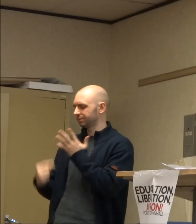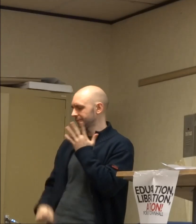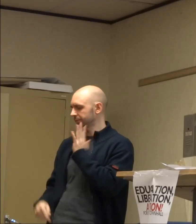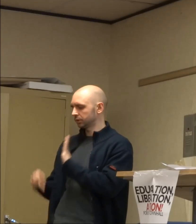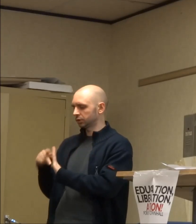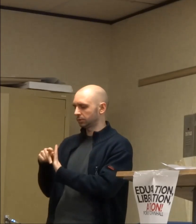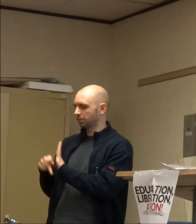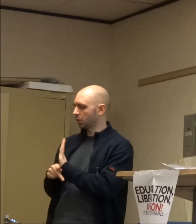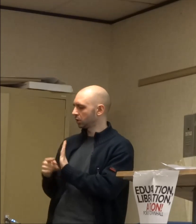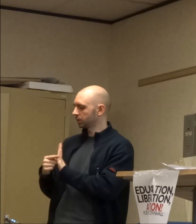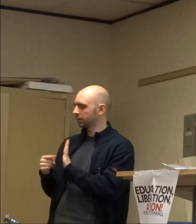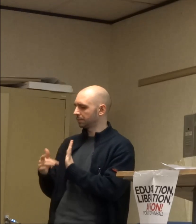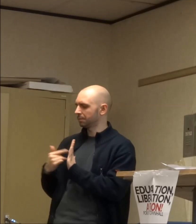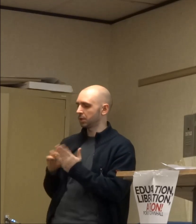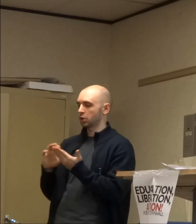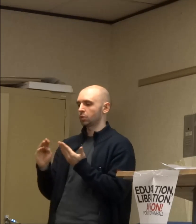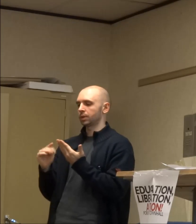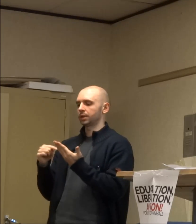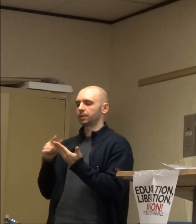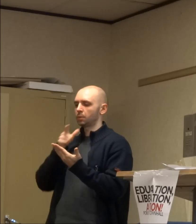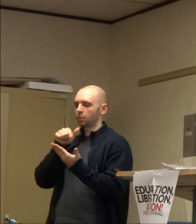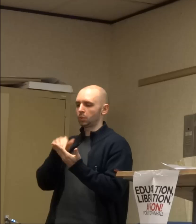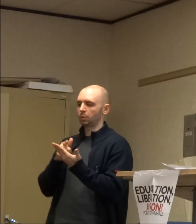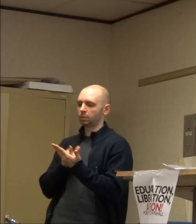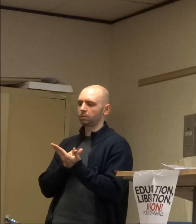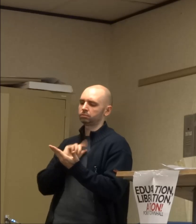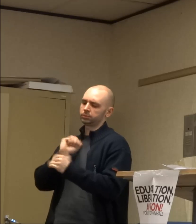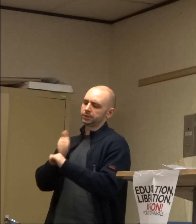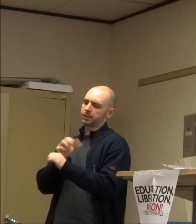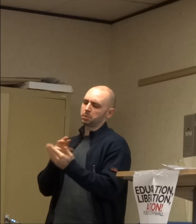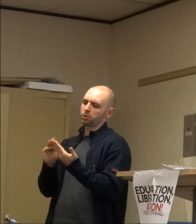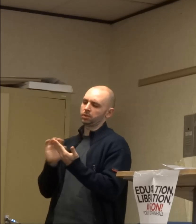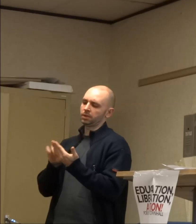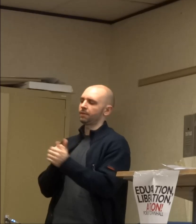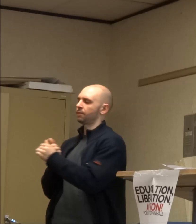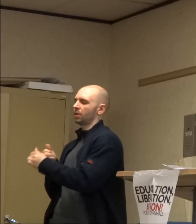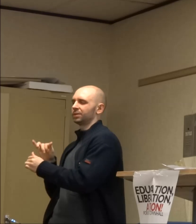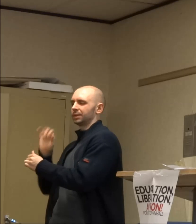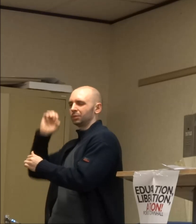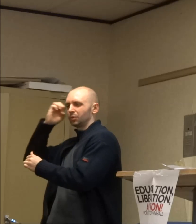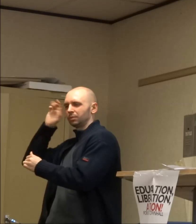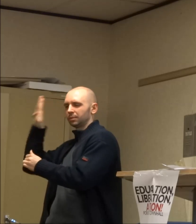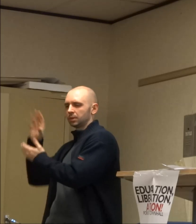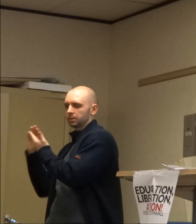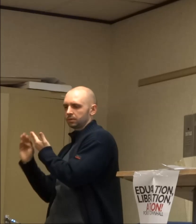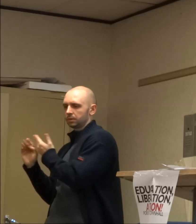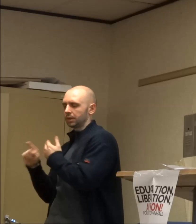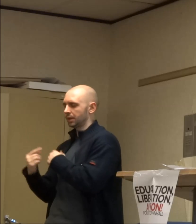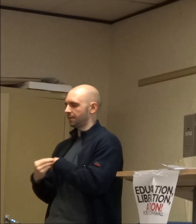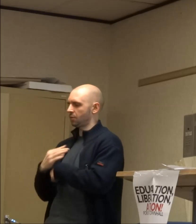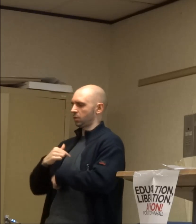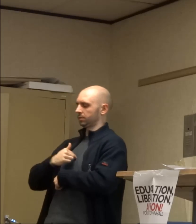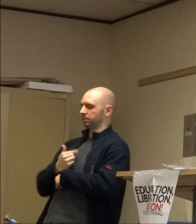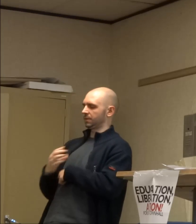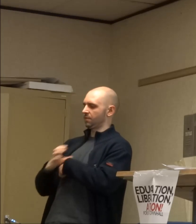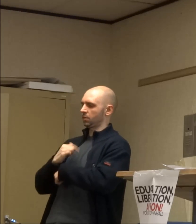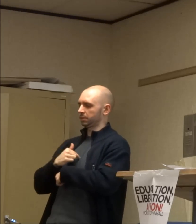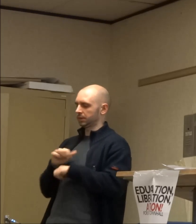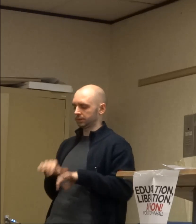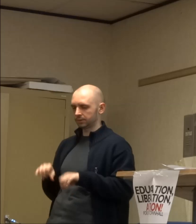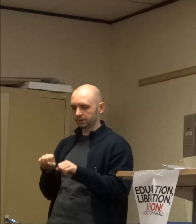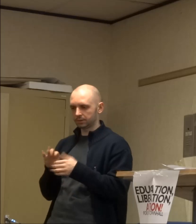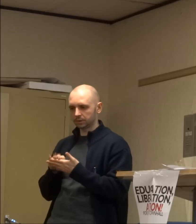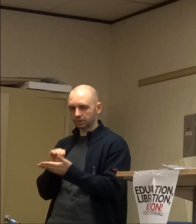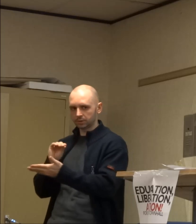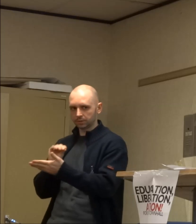its Eurocentric curriculums, and its symbolisms. What this means for me and other members of marginalized communities is the proliferation